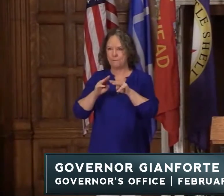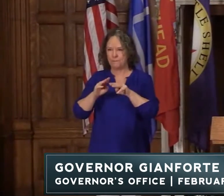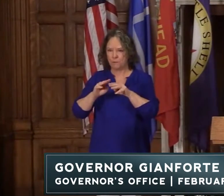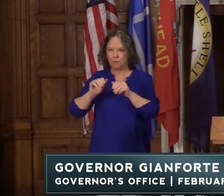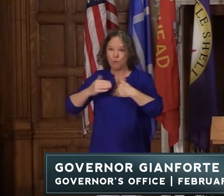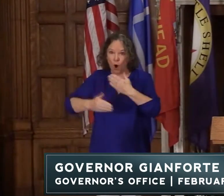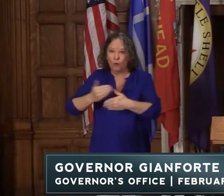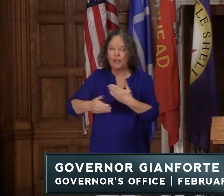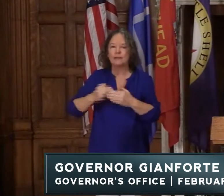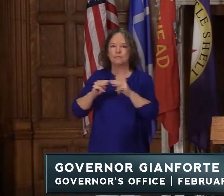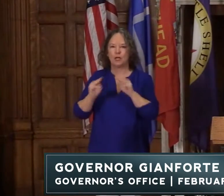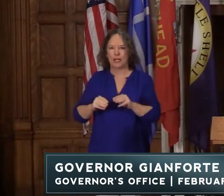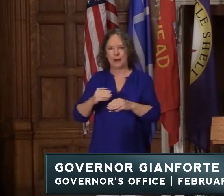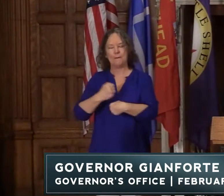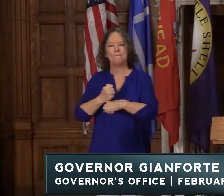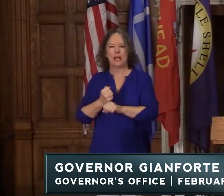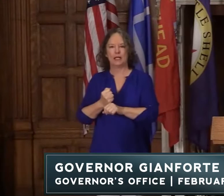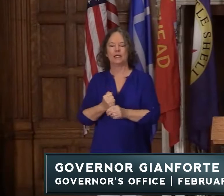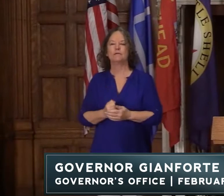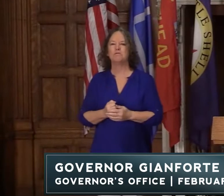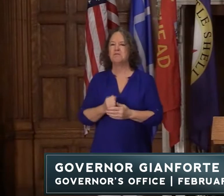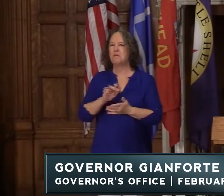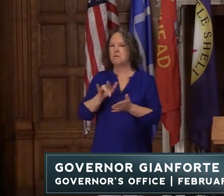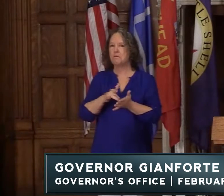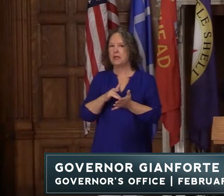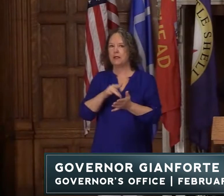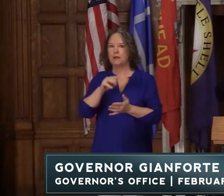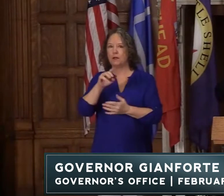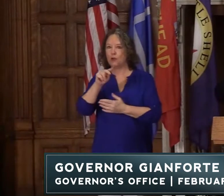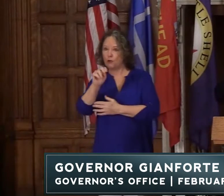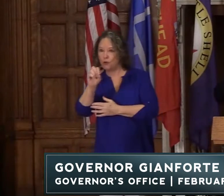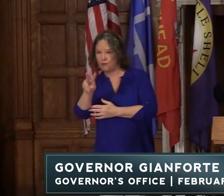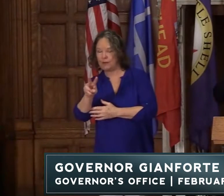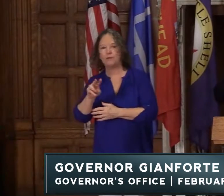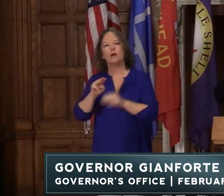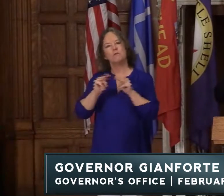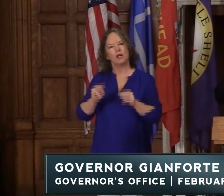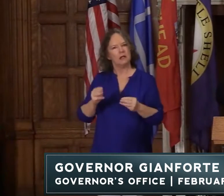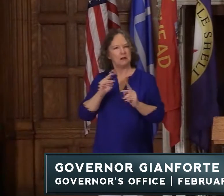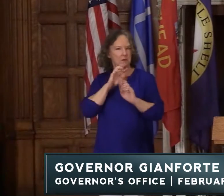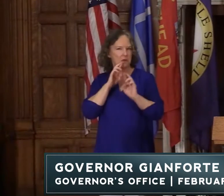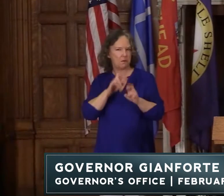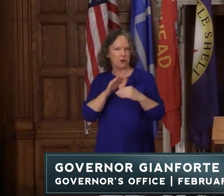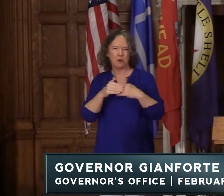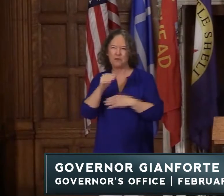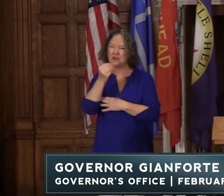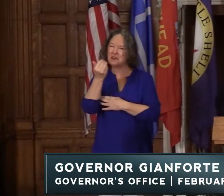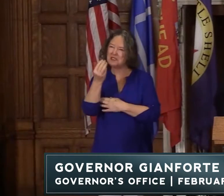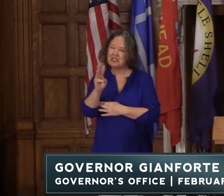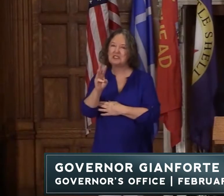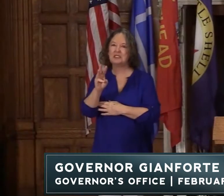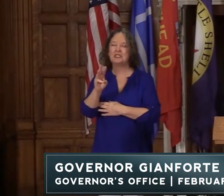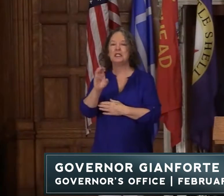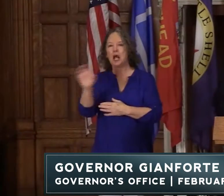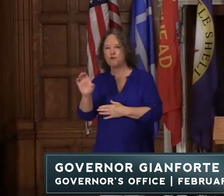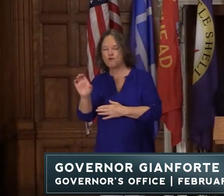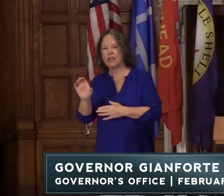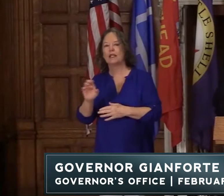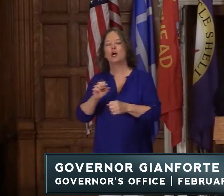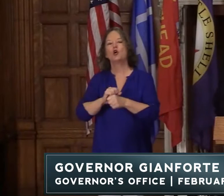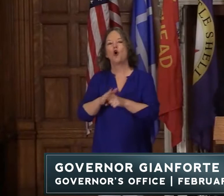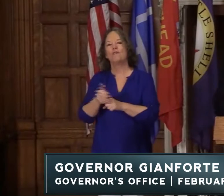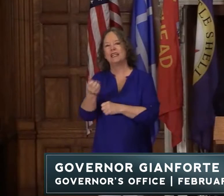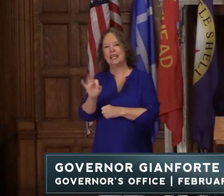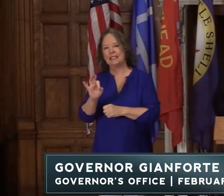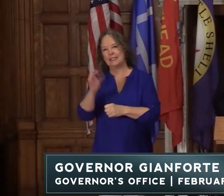confronting this pandemic. In mid-November, Montana reported more than 1,600 COVID-19 cases in